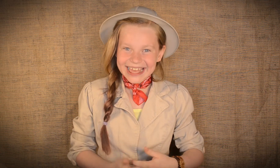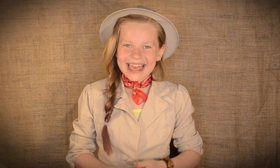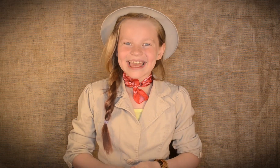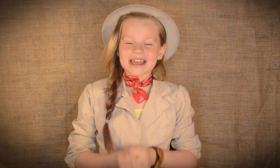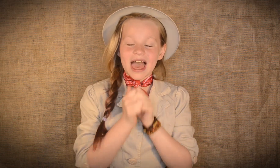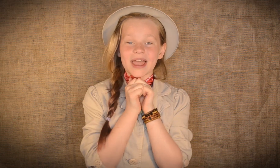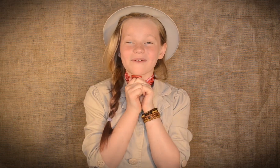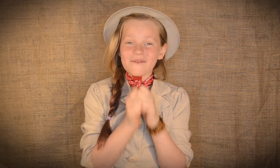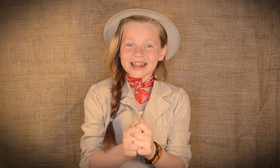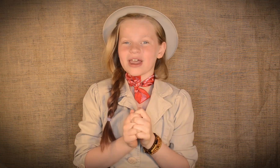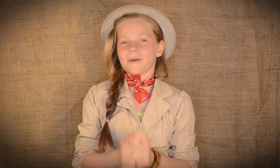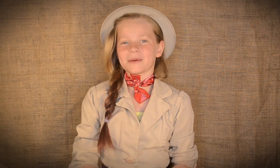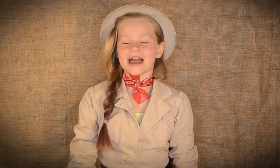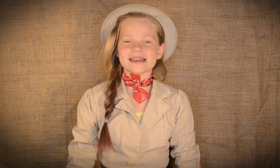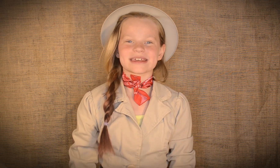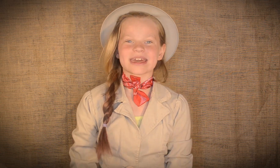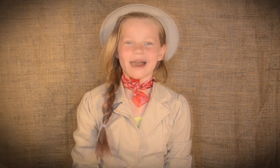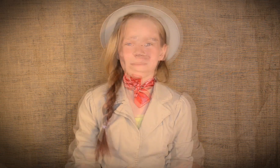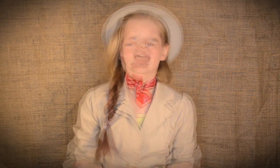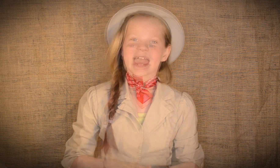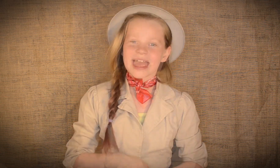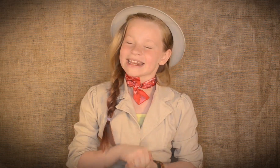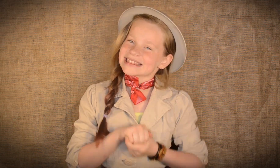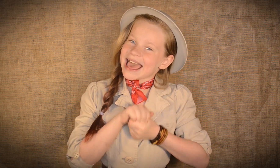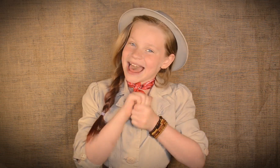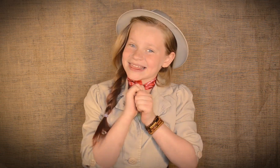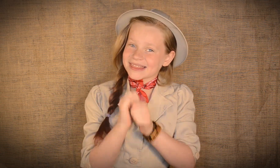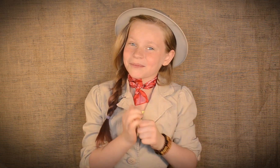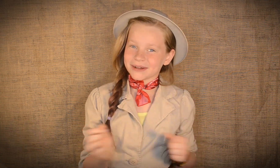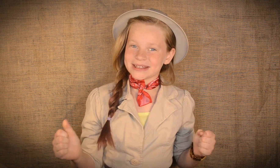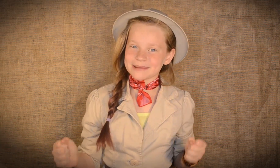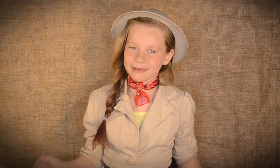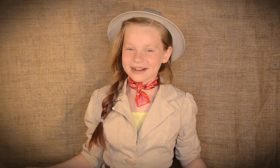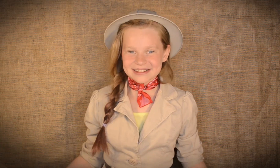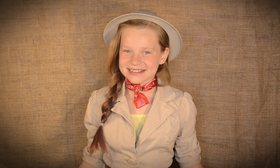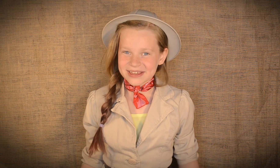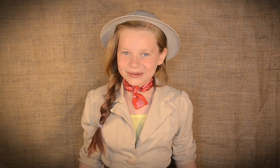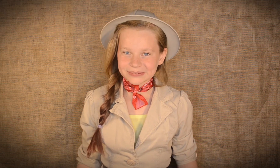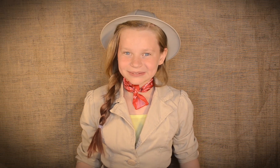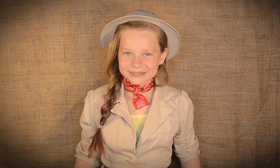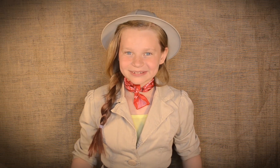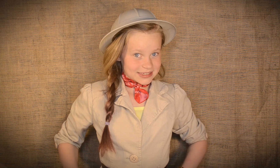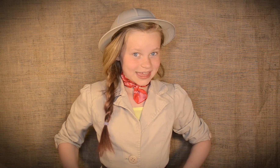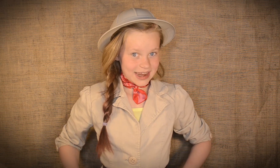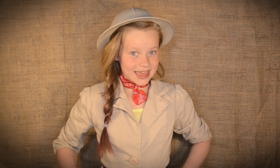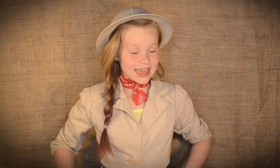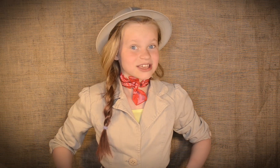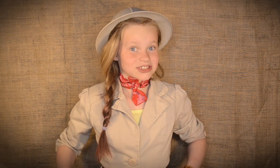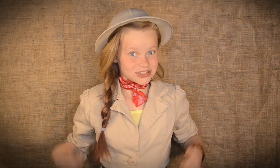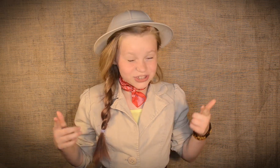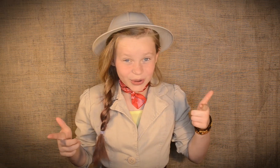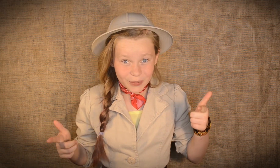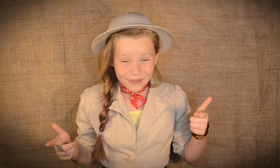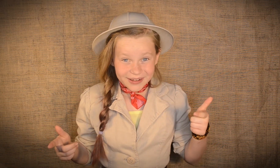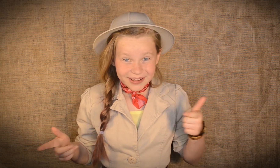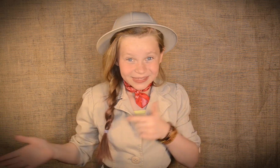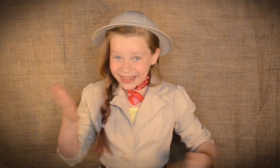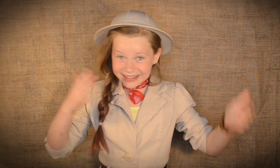I really hope you guys can come And it's at the Woodland Park Zoo Get it? Zoo? Like